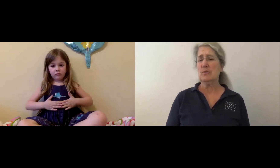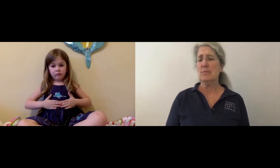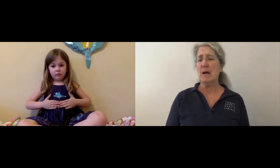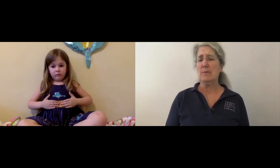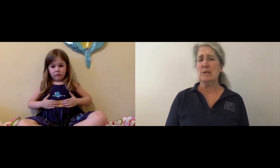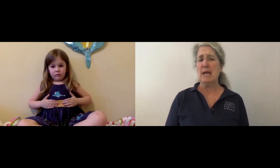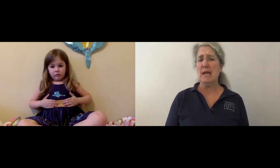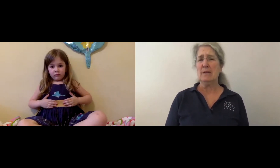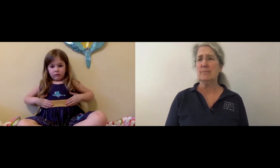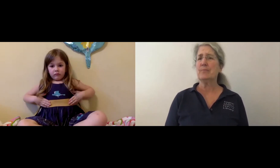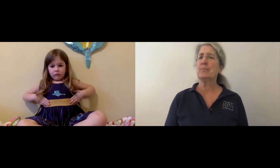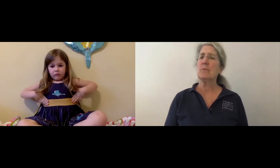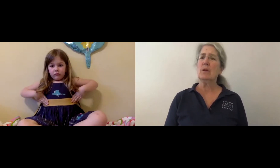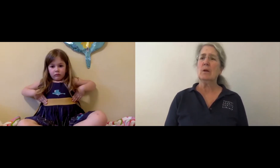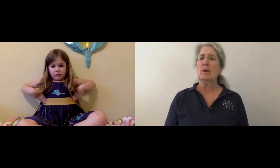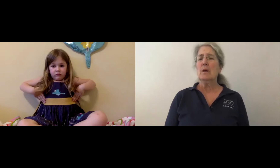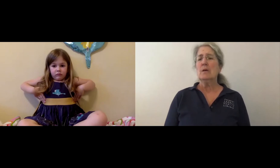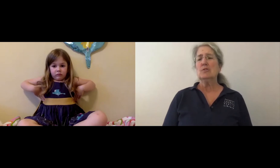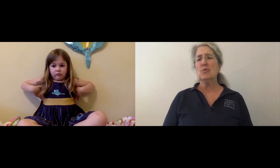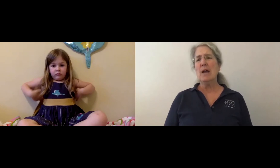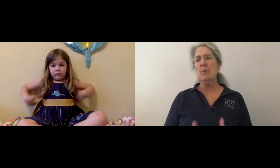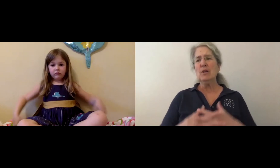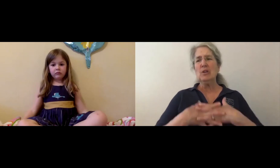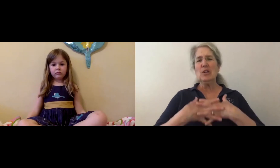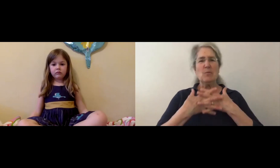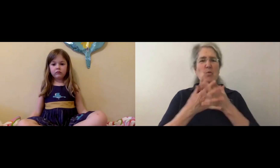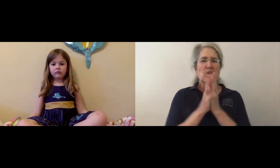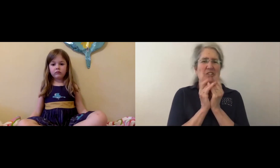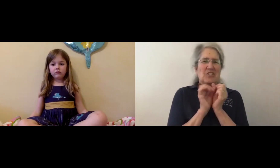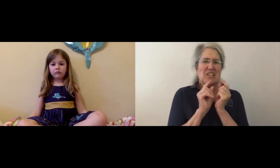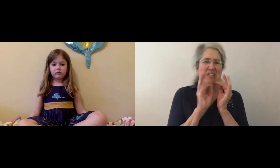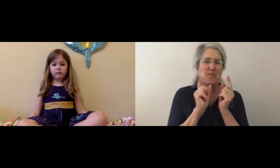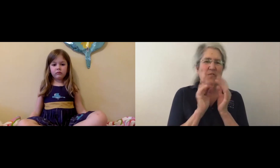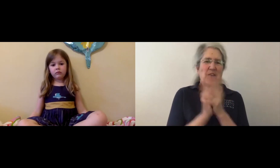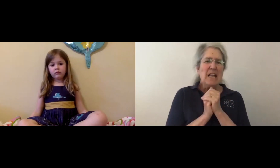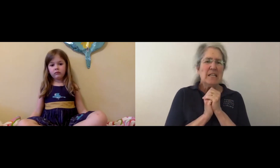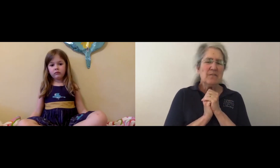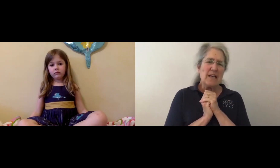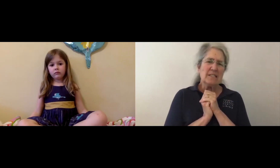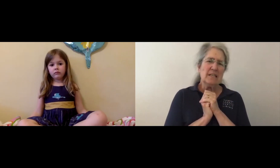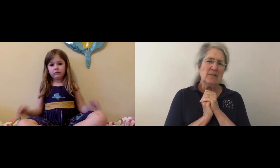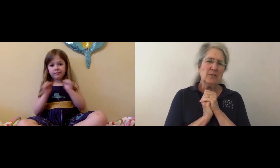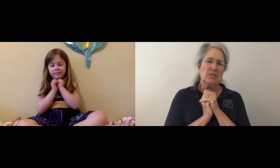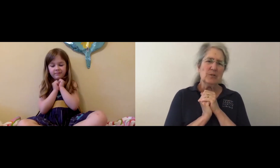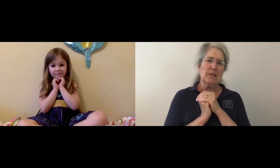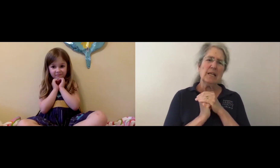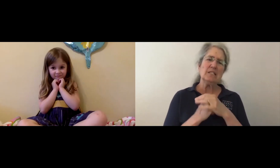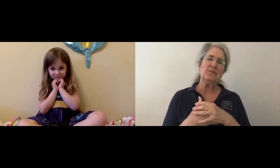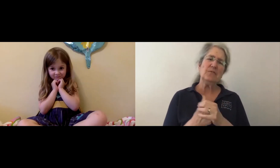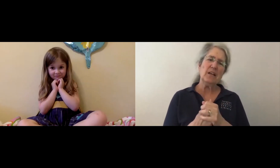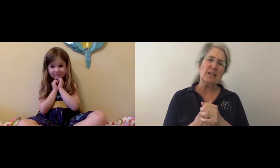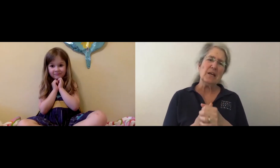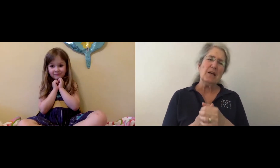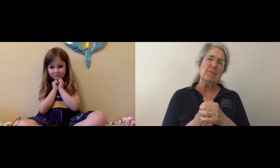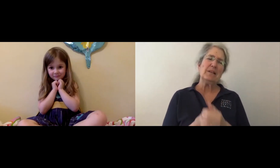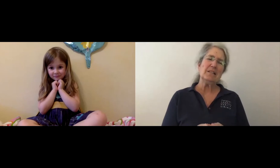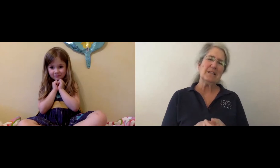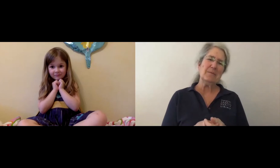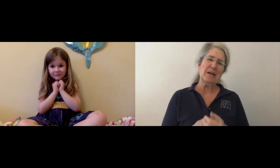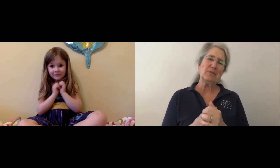mom or dad. So now we're going to look at some words that are just fun and fascinating for children. And it's funny because sometimes the